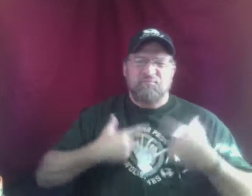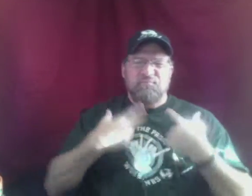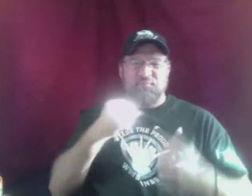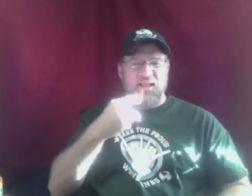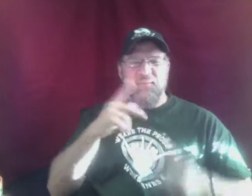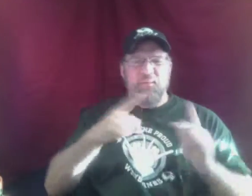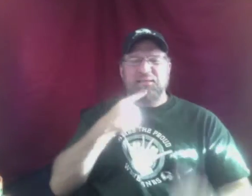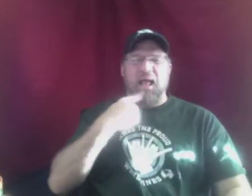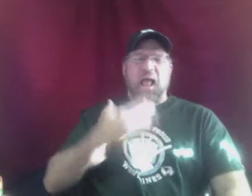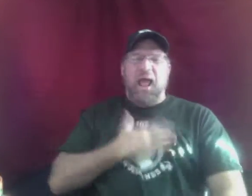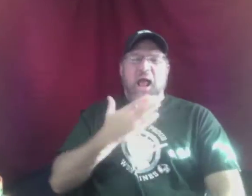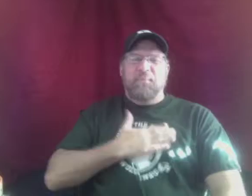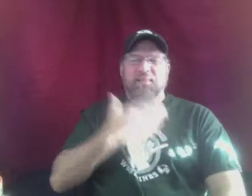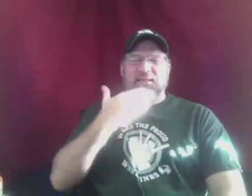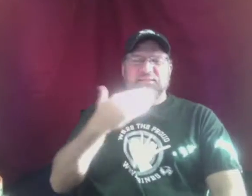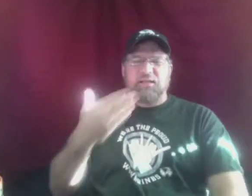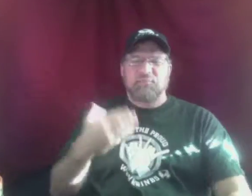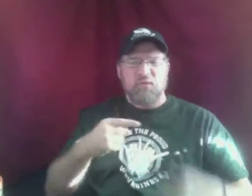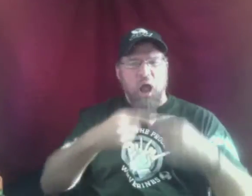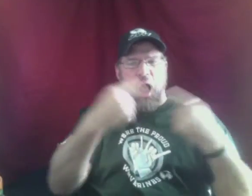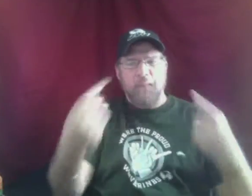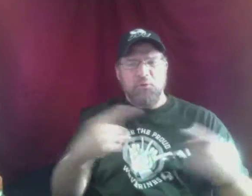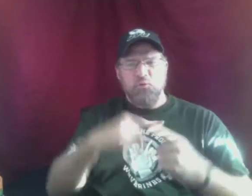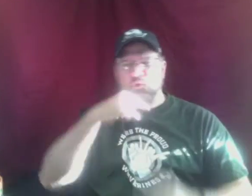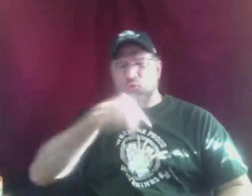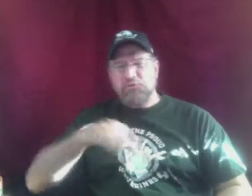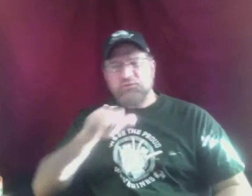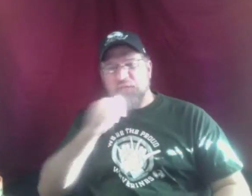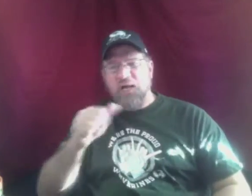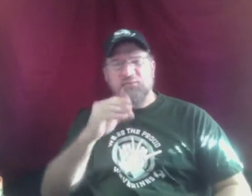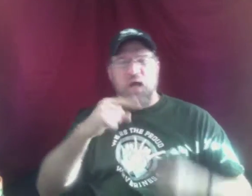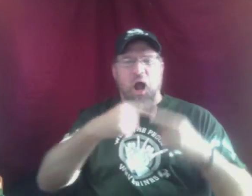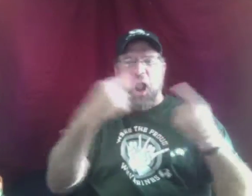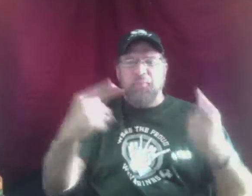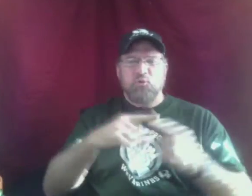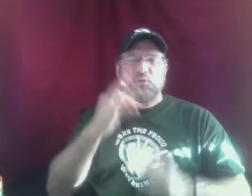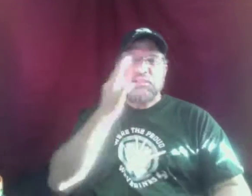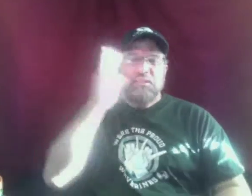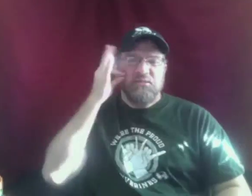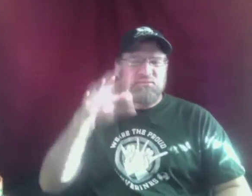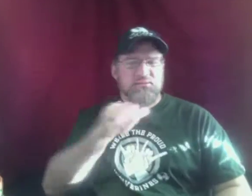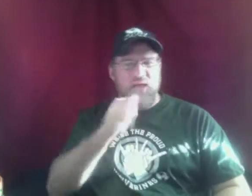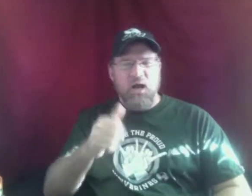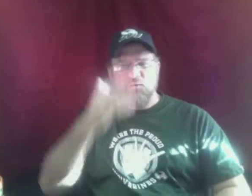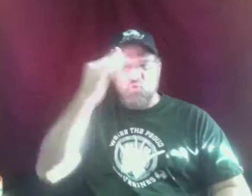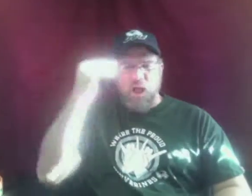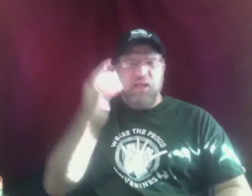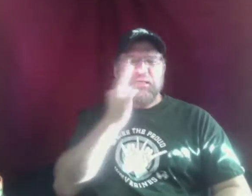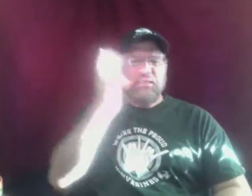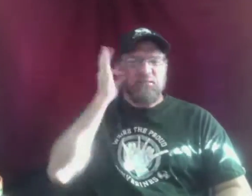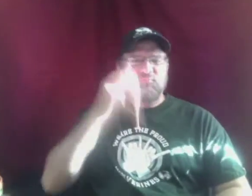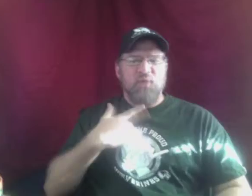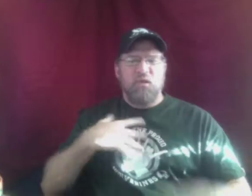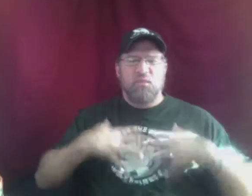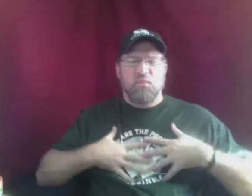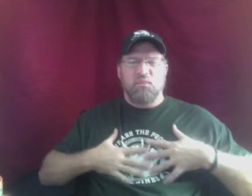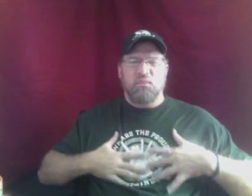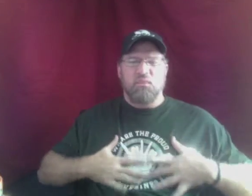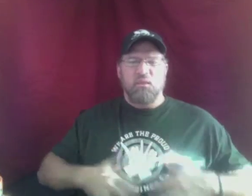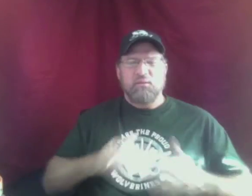together. We should be able to come up with a great date. That's true. Tell me what your perfect date would be. We go